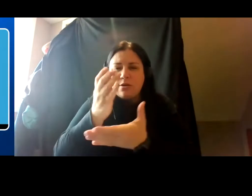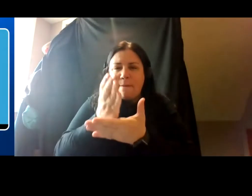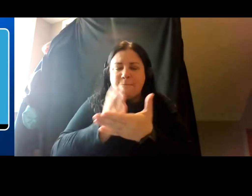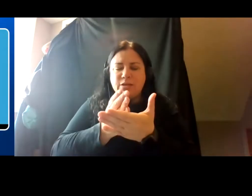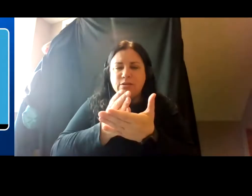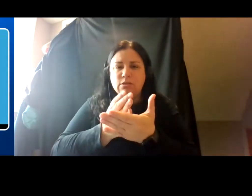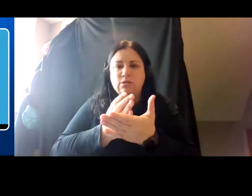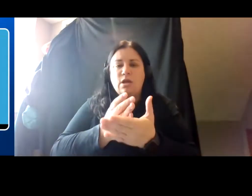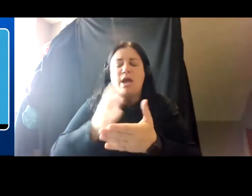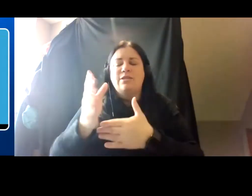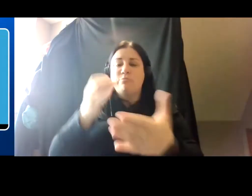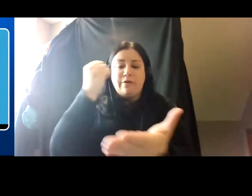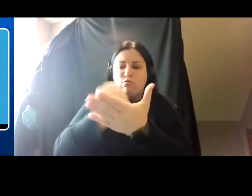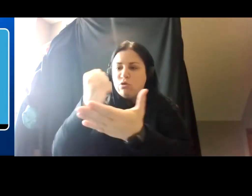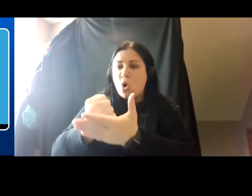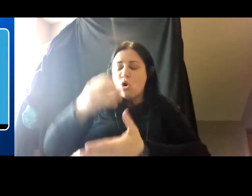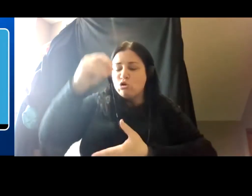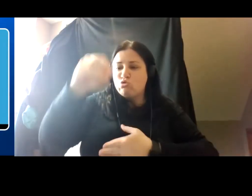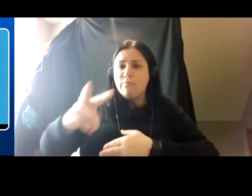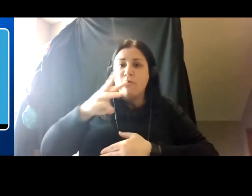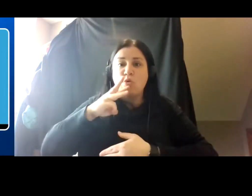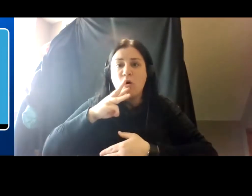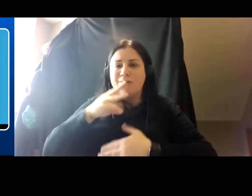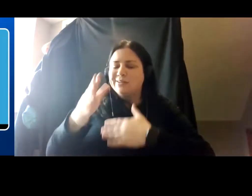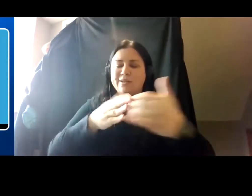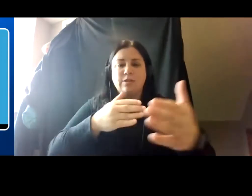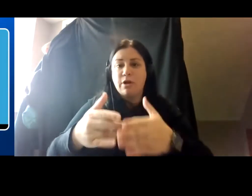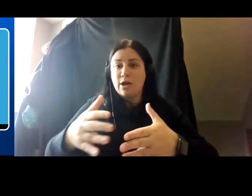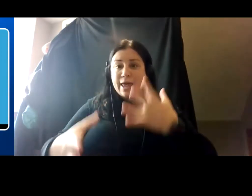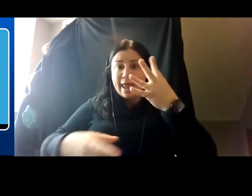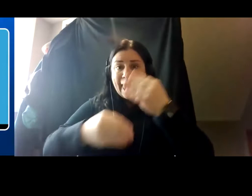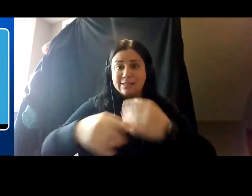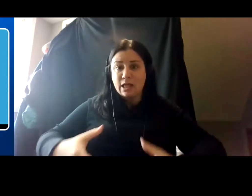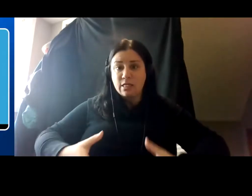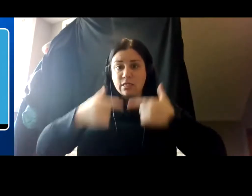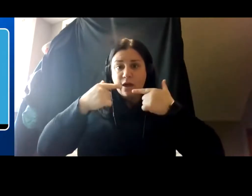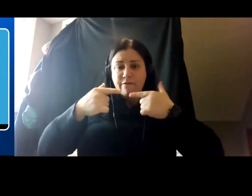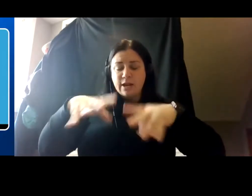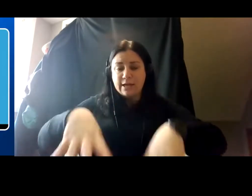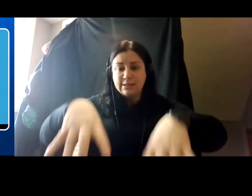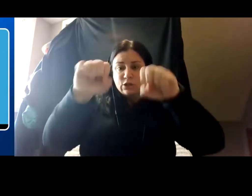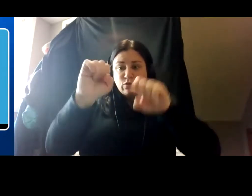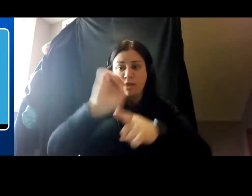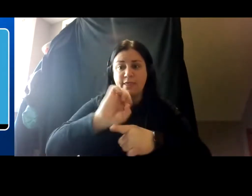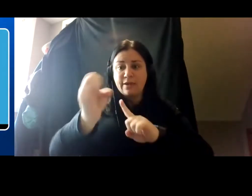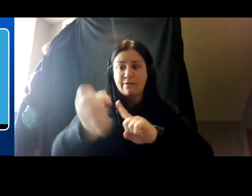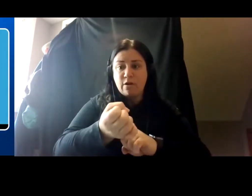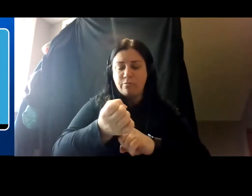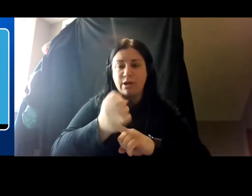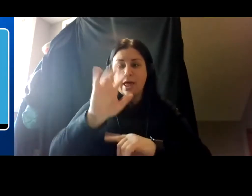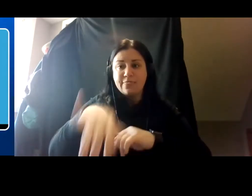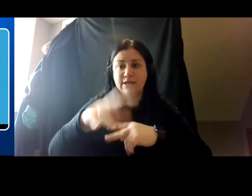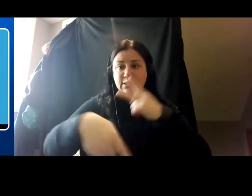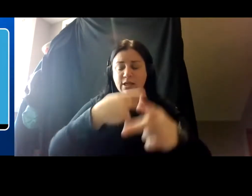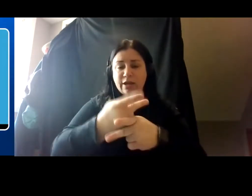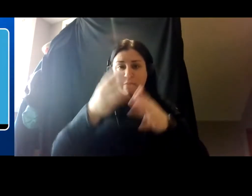you drop it in that water, it adds vibrancy, it adds life to it, and it takes over that whole environment. And that's the type of person